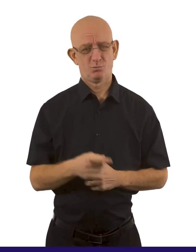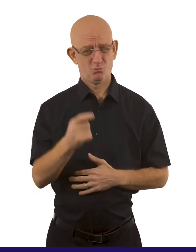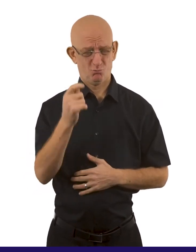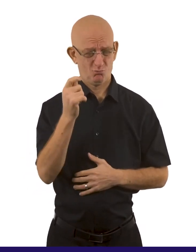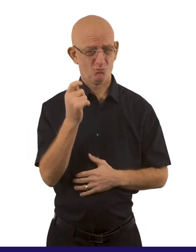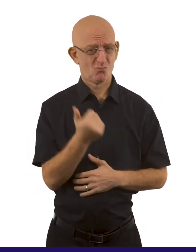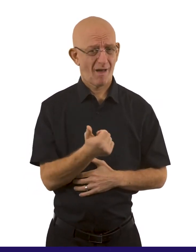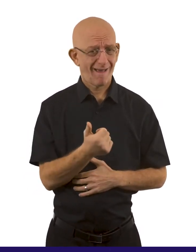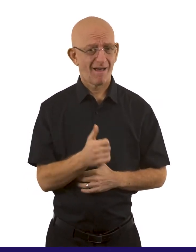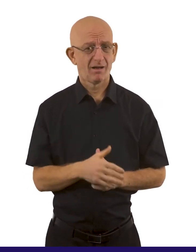Rarely.